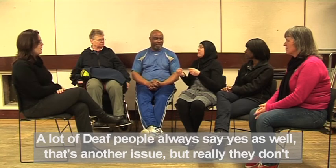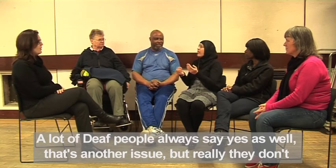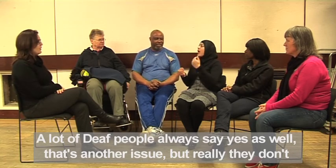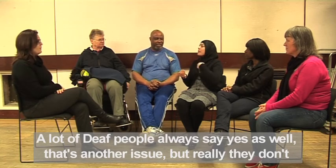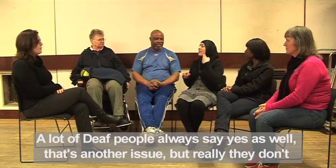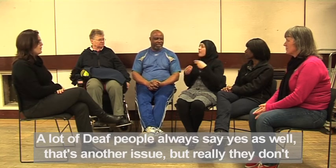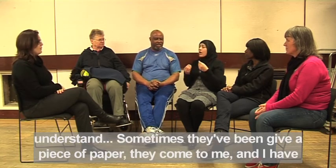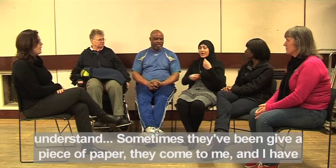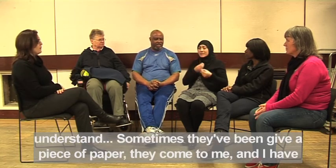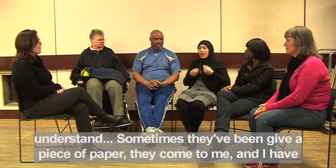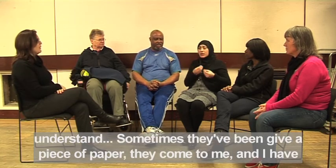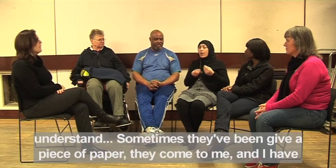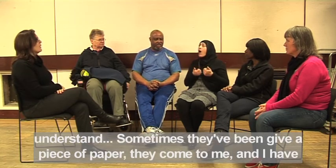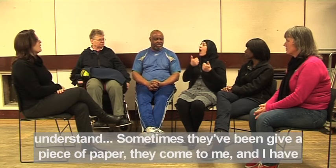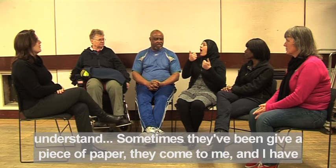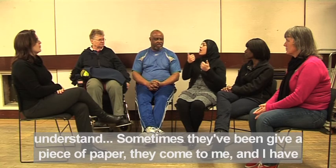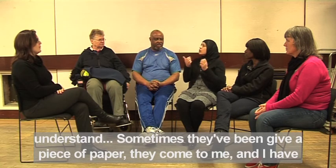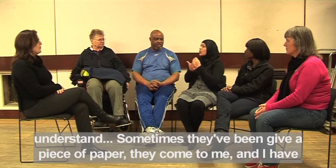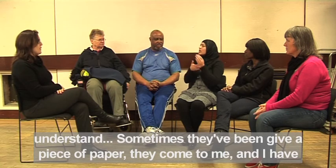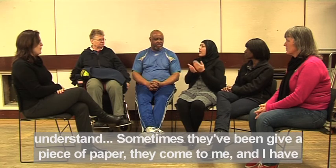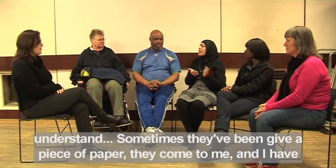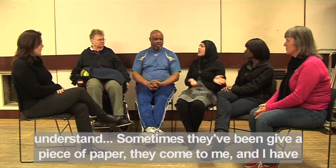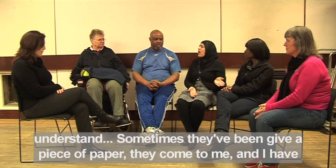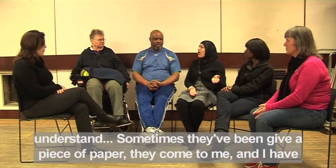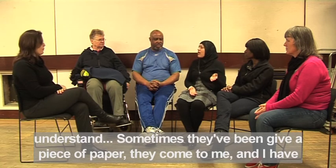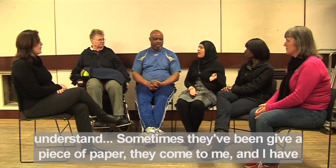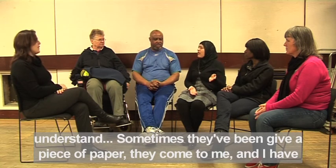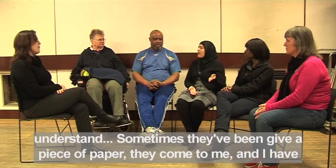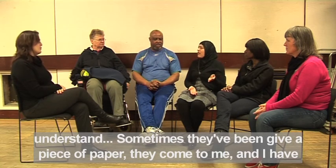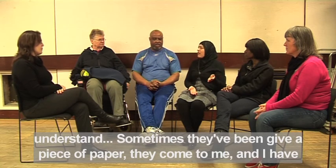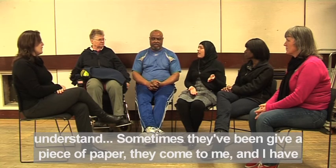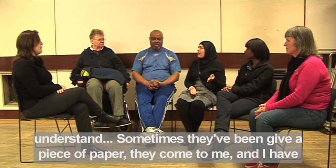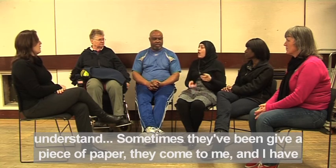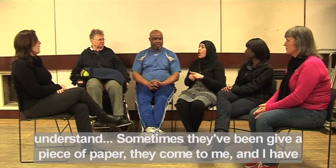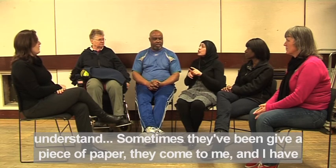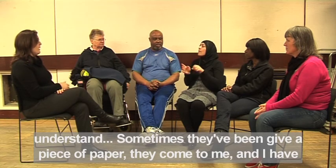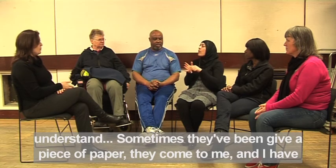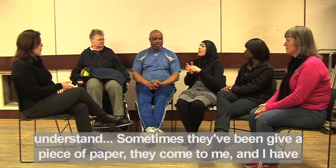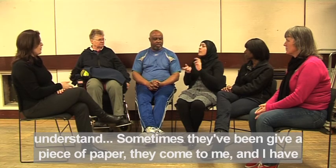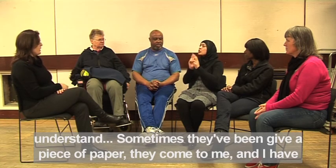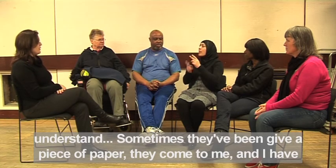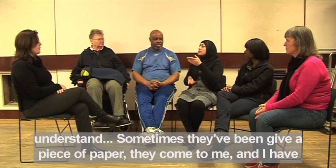You give them a piece of paper. Sometimes they've been given a piece of paper. They come to me, and I have to translate it for